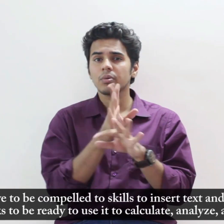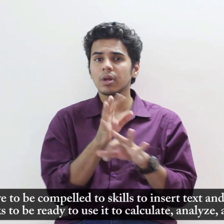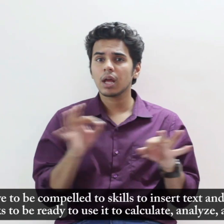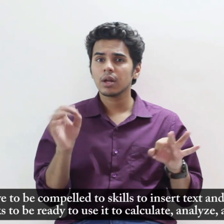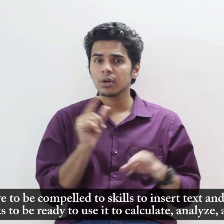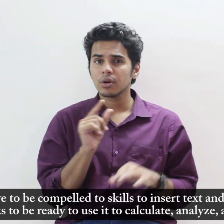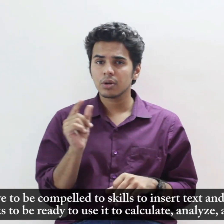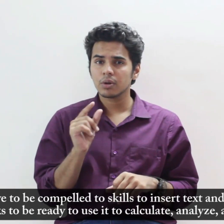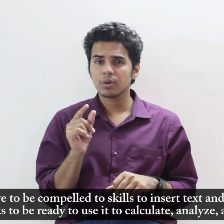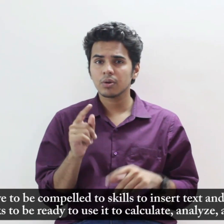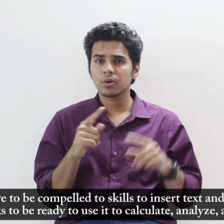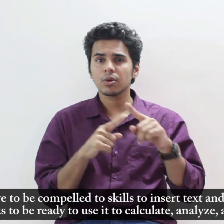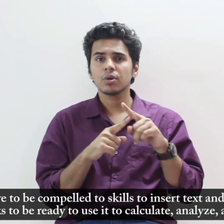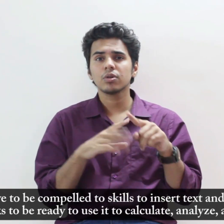analyze, and organize data.